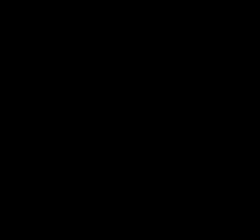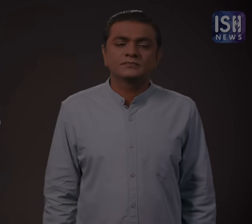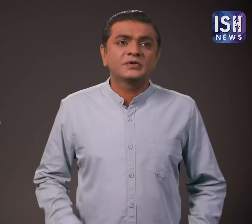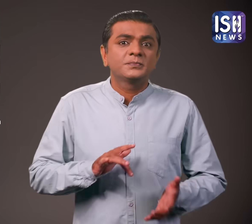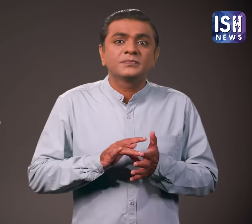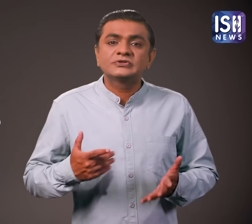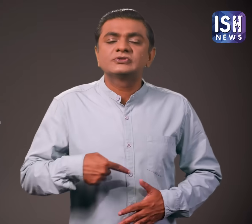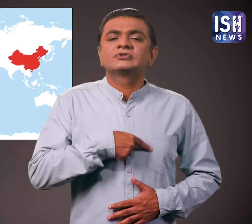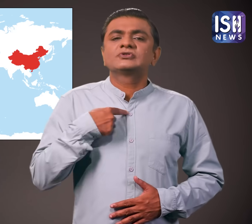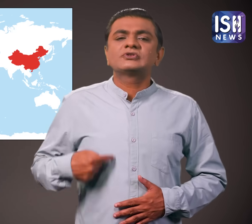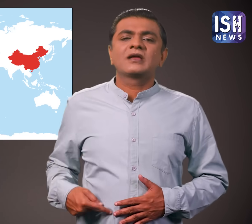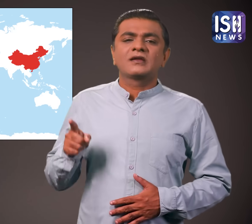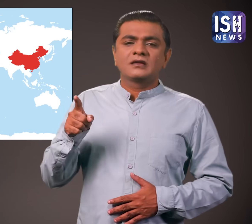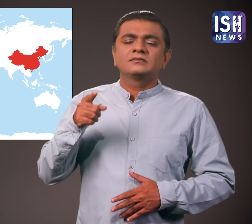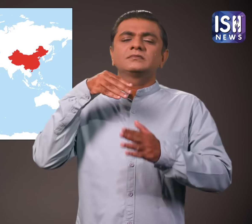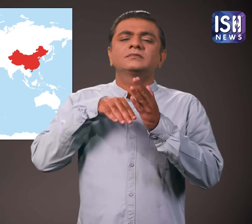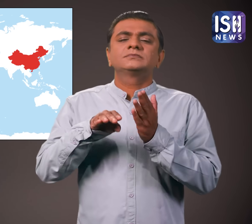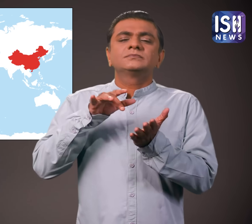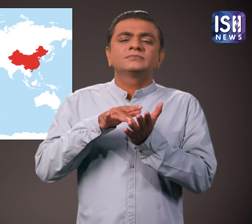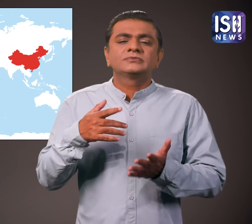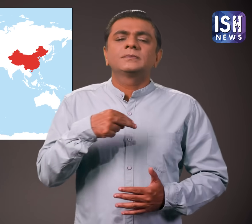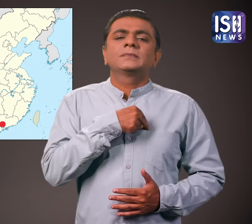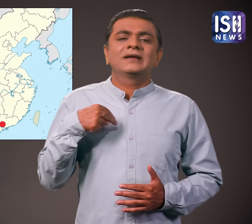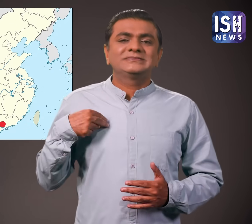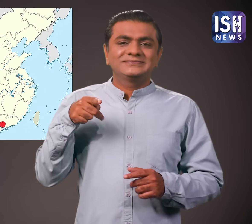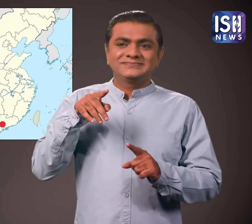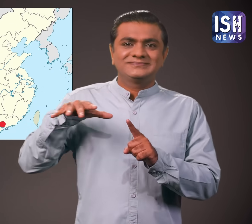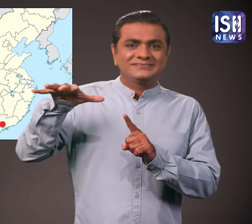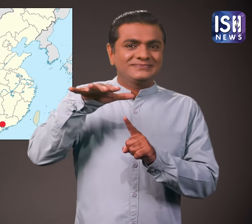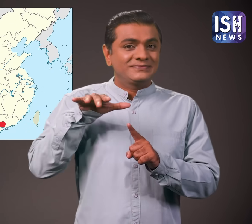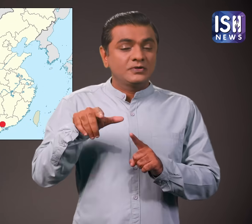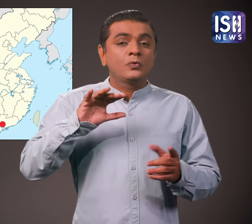At the 2025 World Robot Conference in Beijing, China,